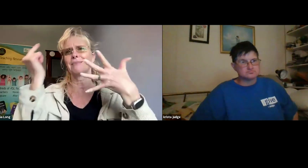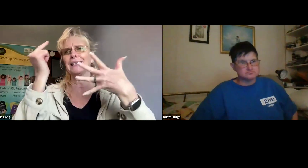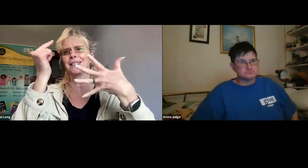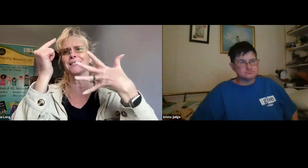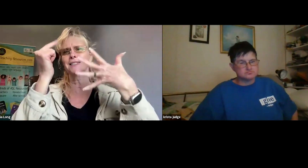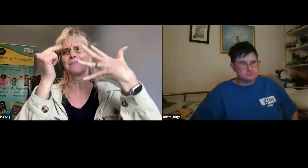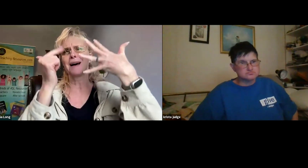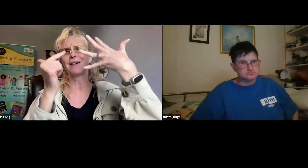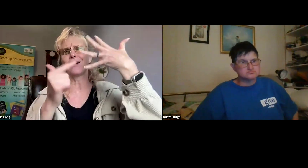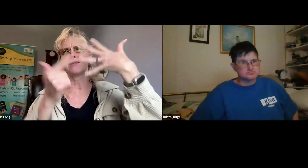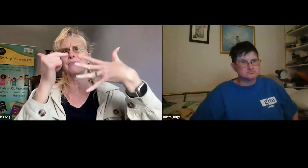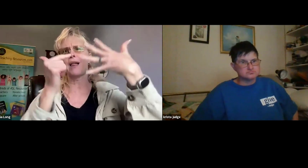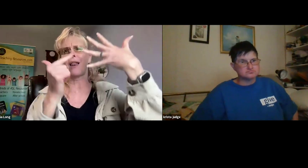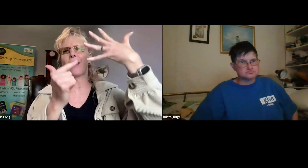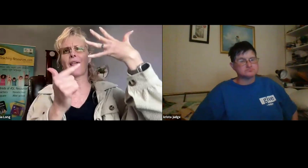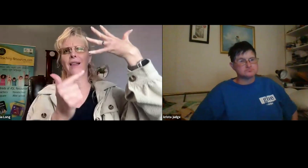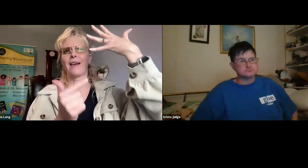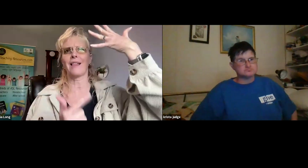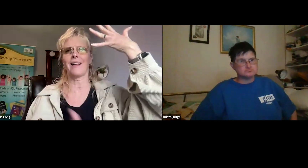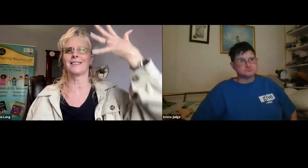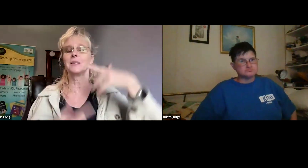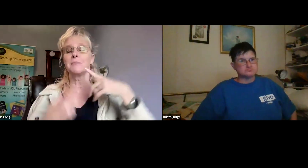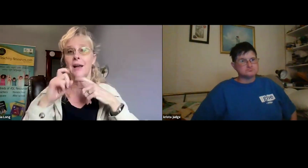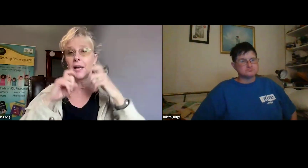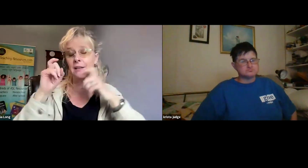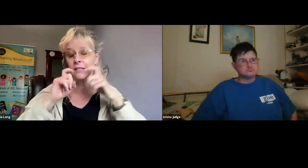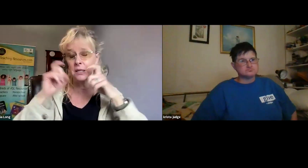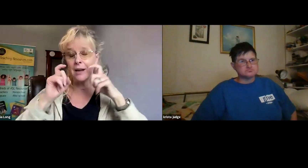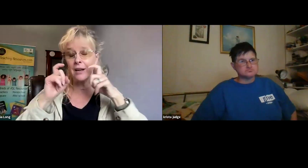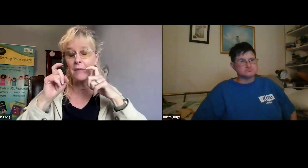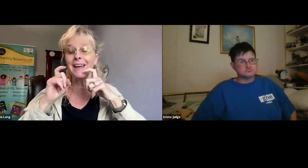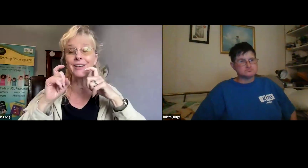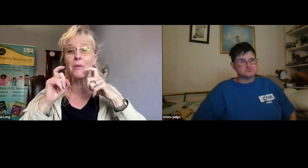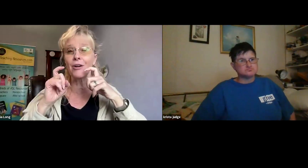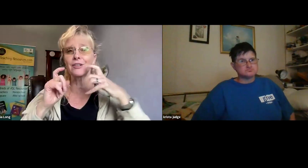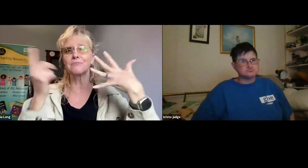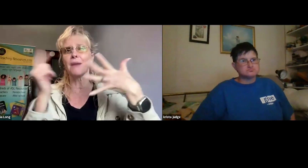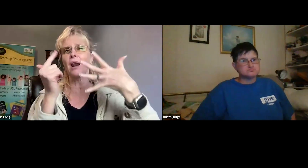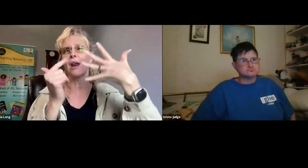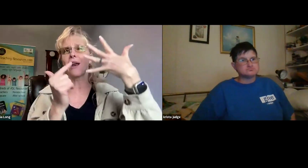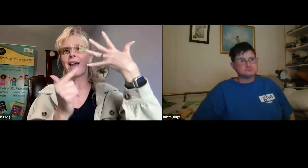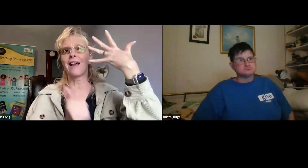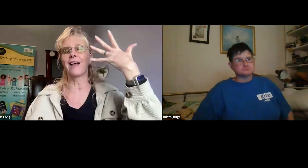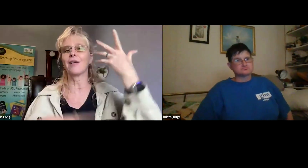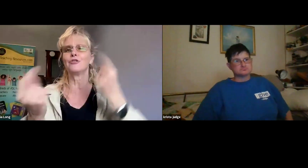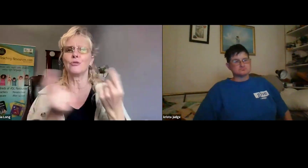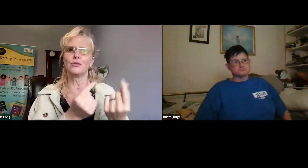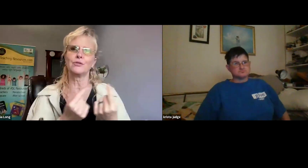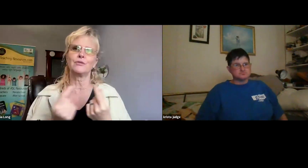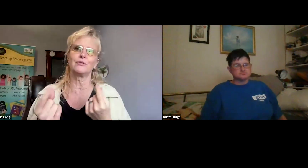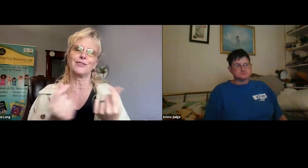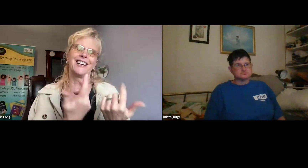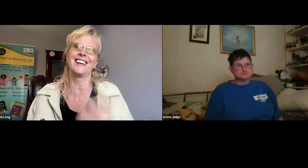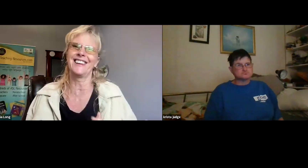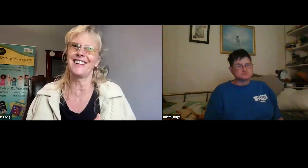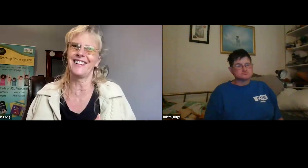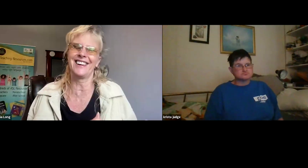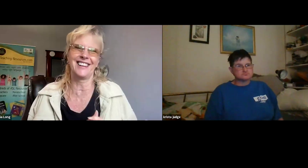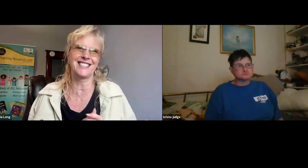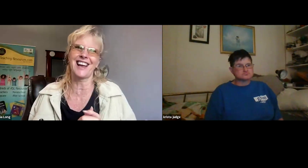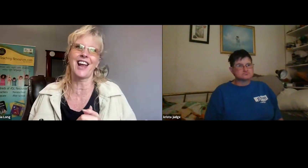Because I've got my list is a mile long. Blah, blah, blah, blah, blah, blah. See my non-manual markers. Blah, blah, blah, blah,